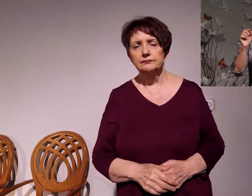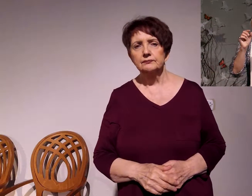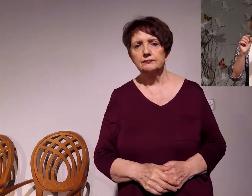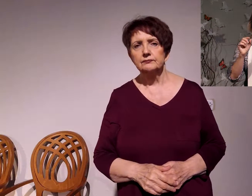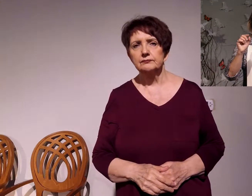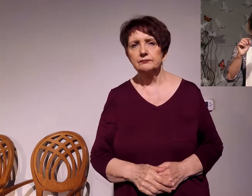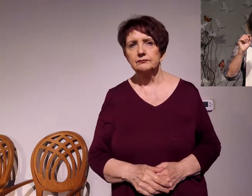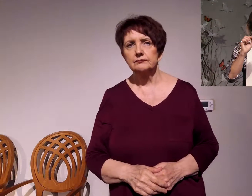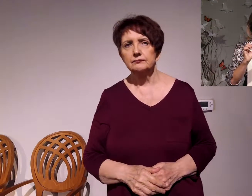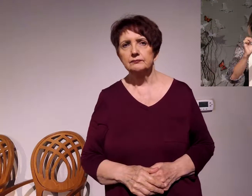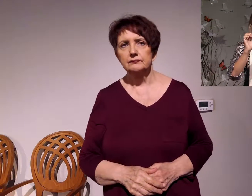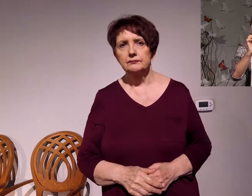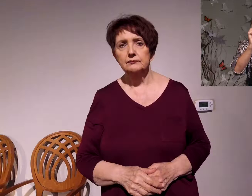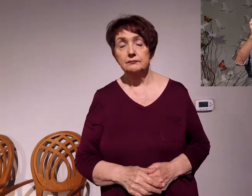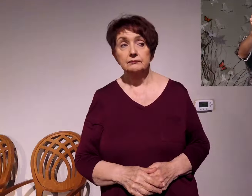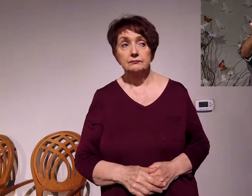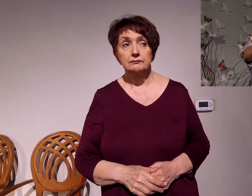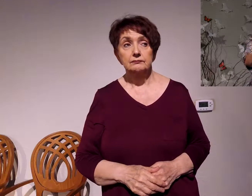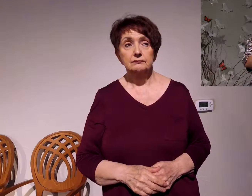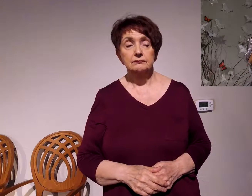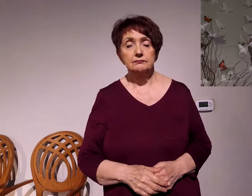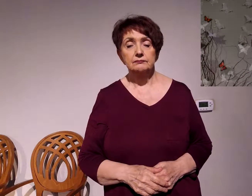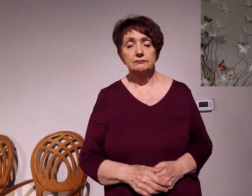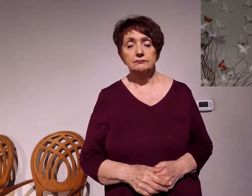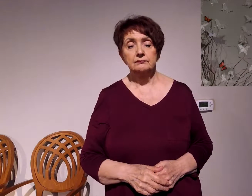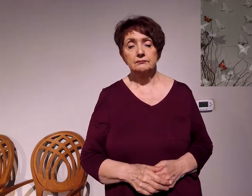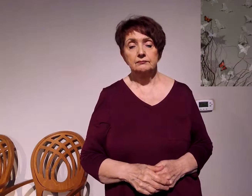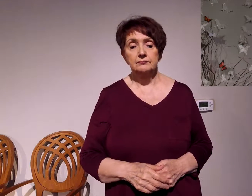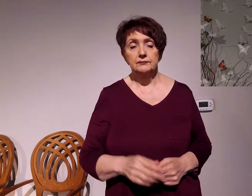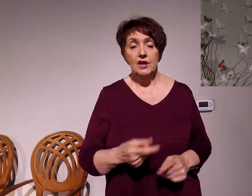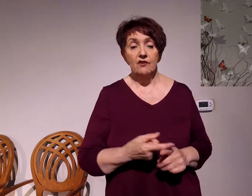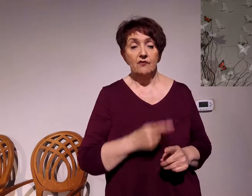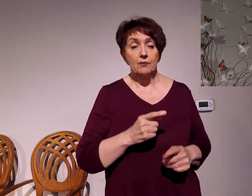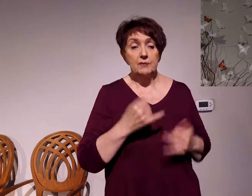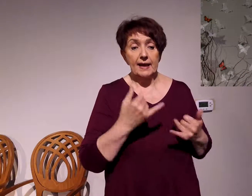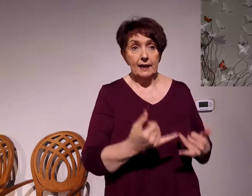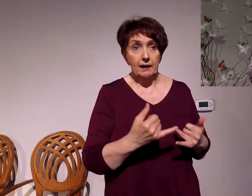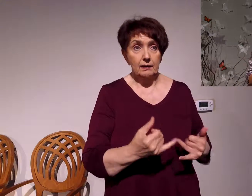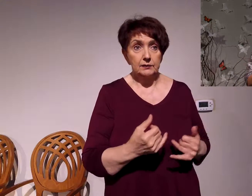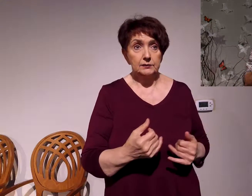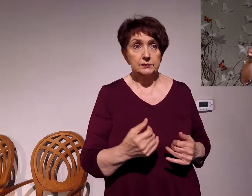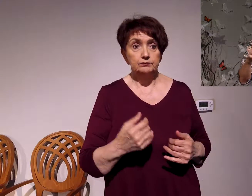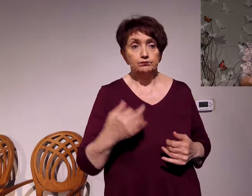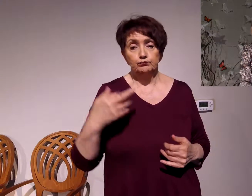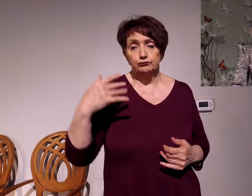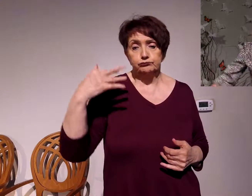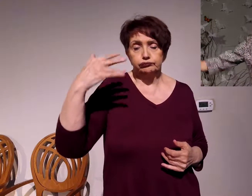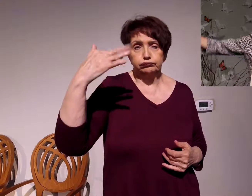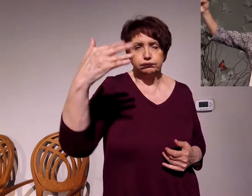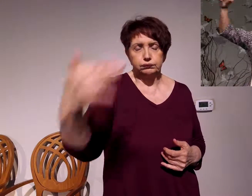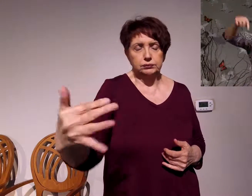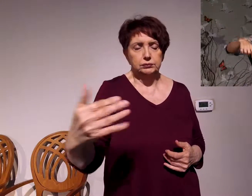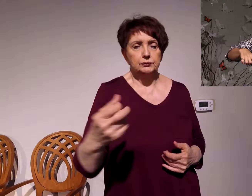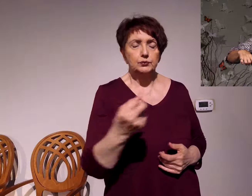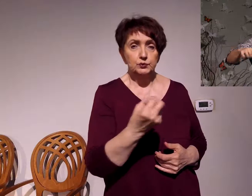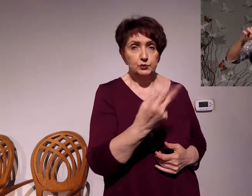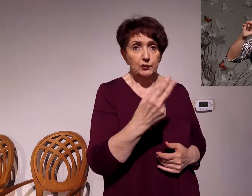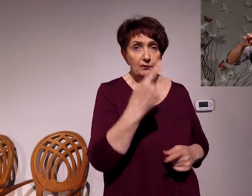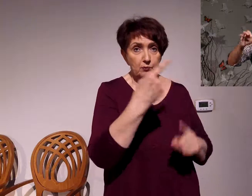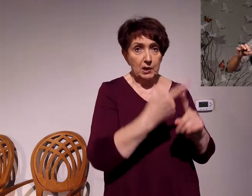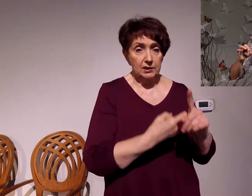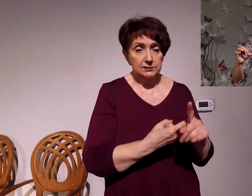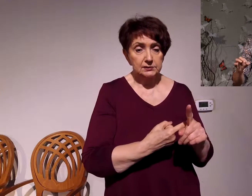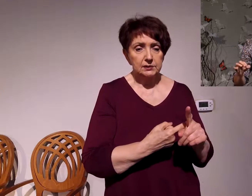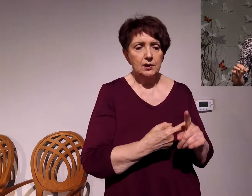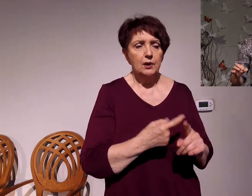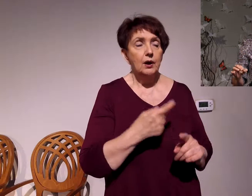In In 12 months' time from this day, mark it, when we come back here